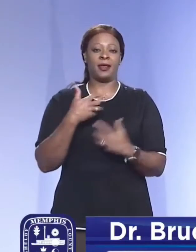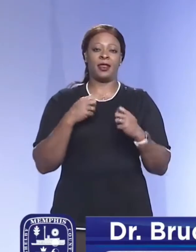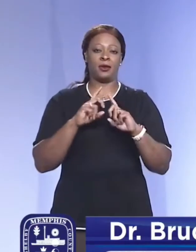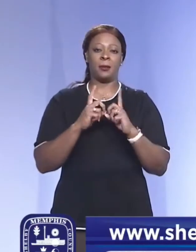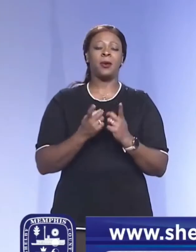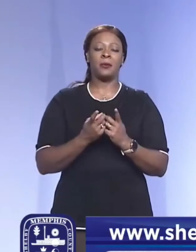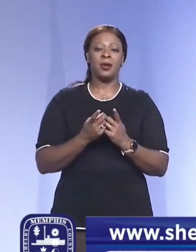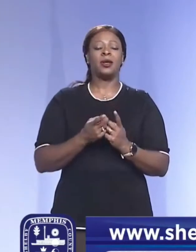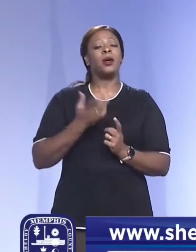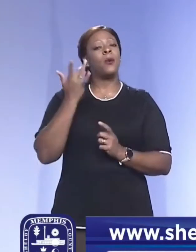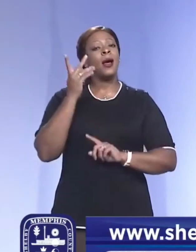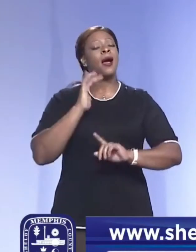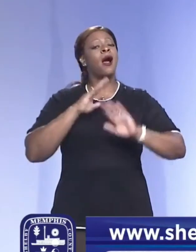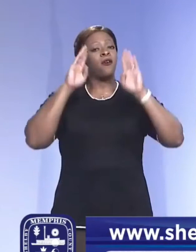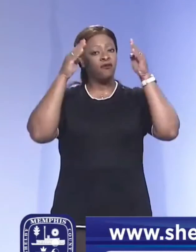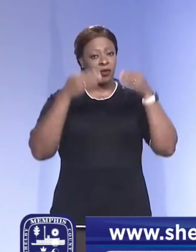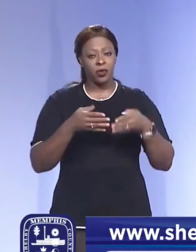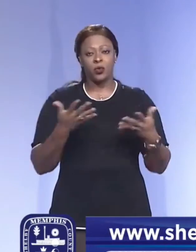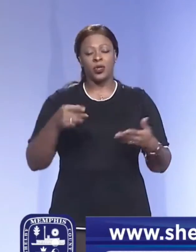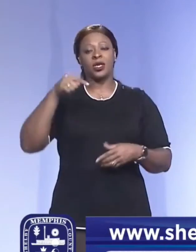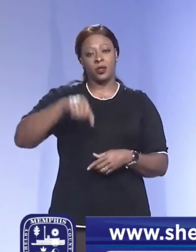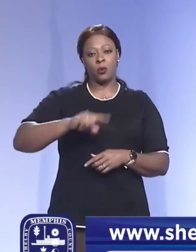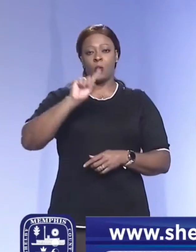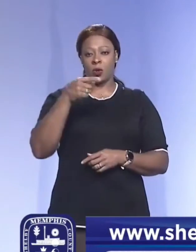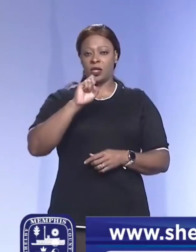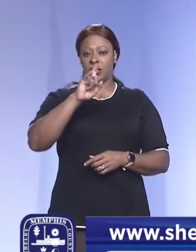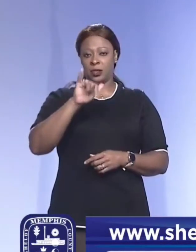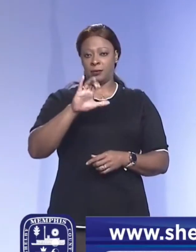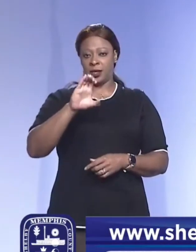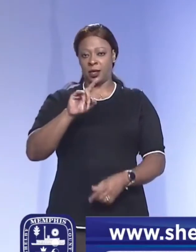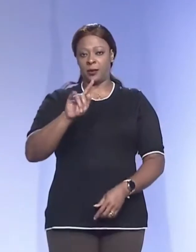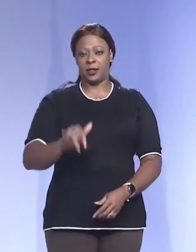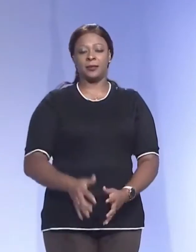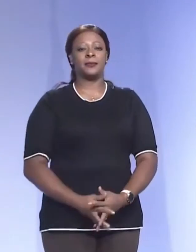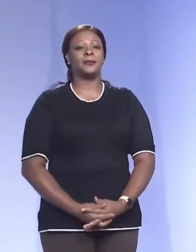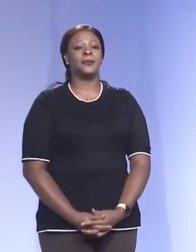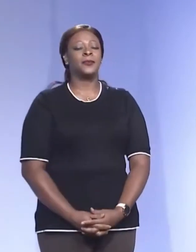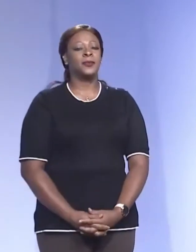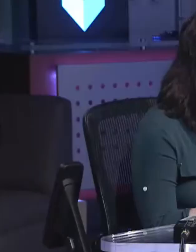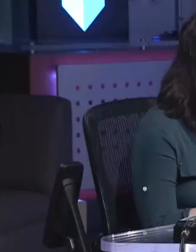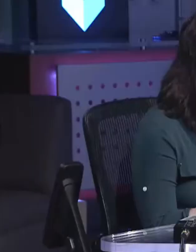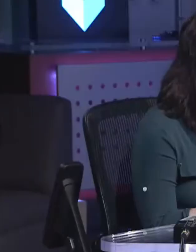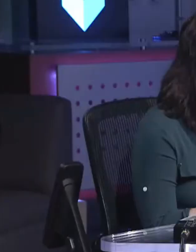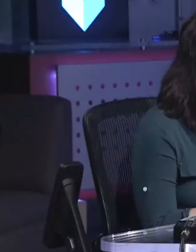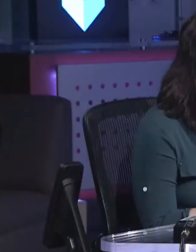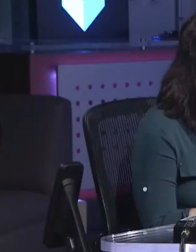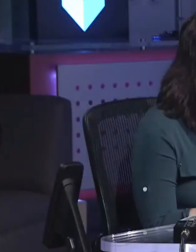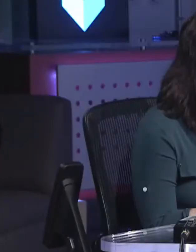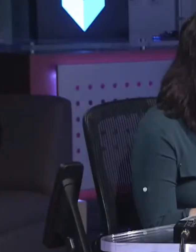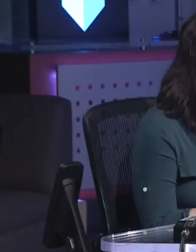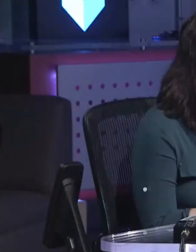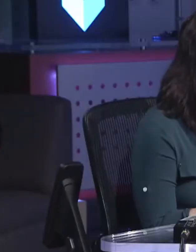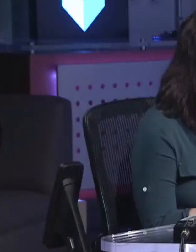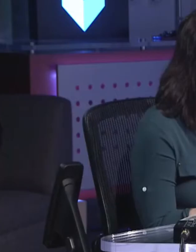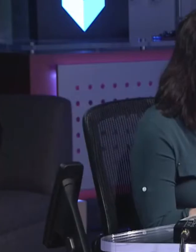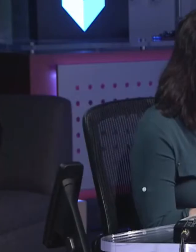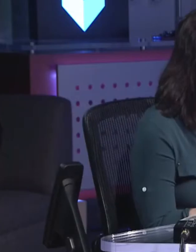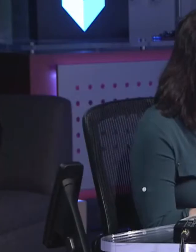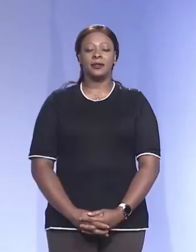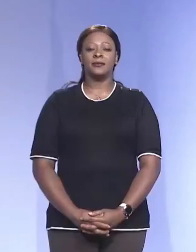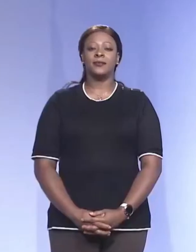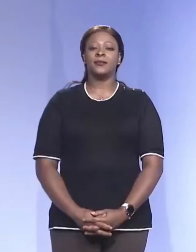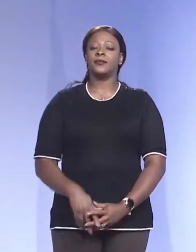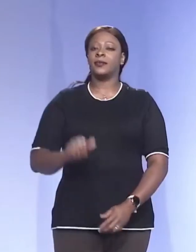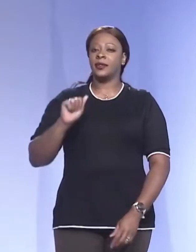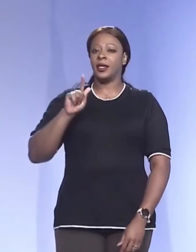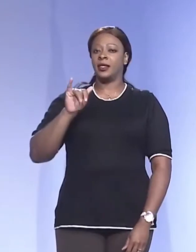primarily because our focus is Shelby County. Alex Coleman, WREG.